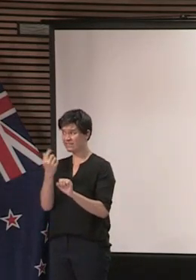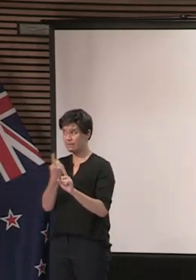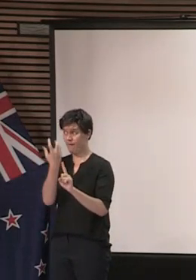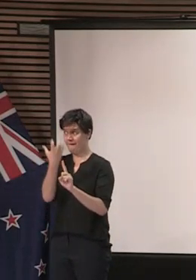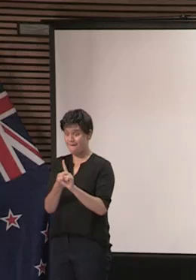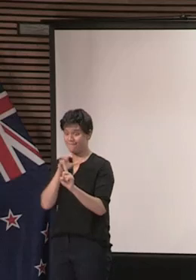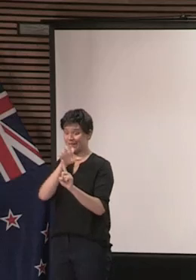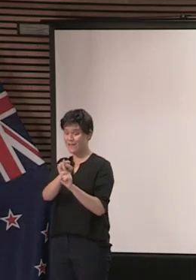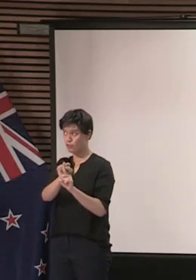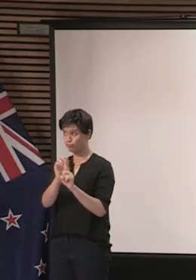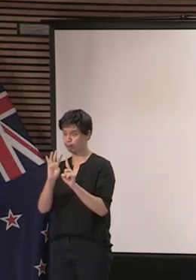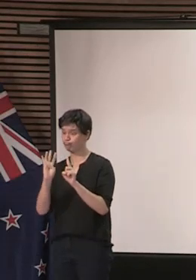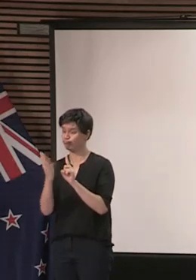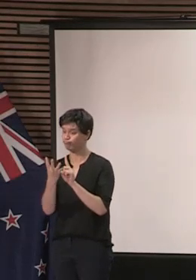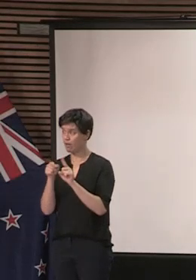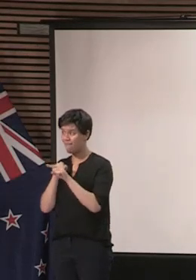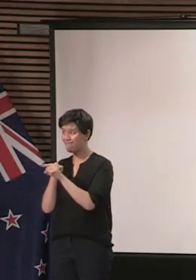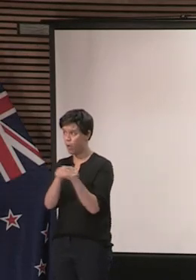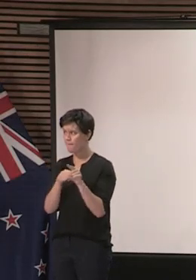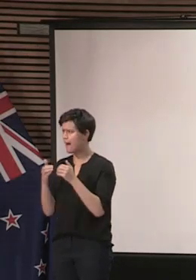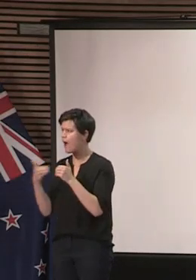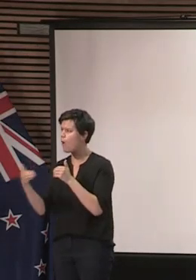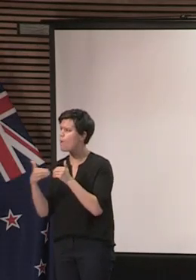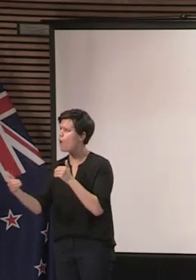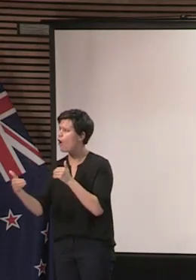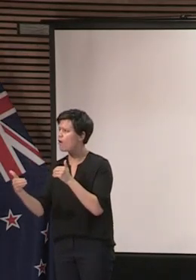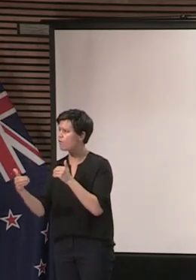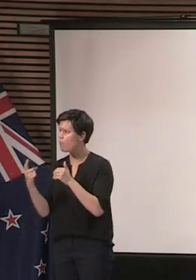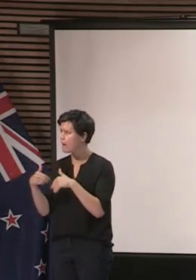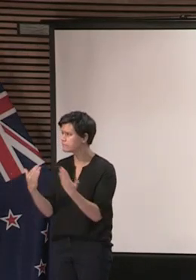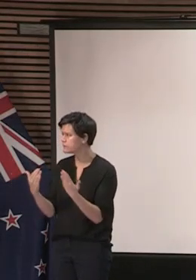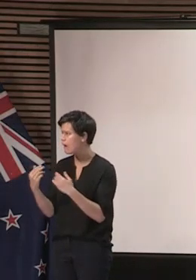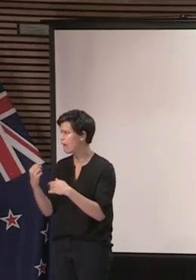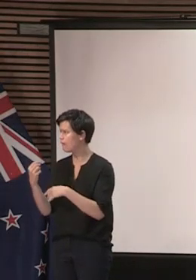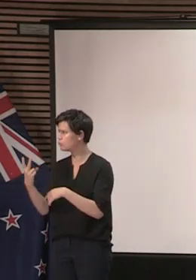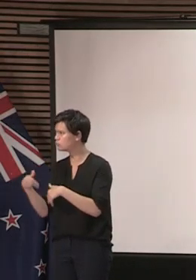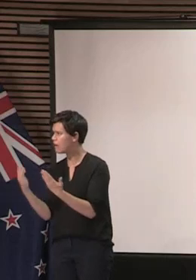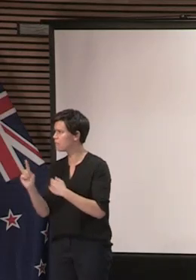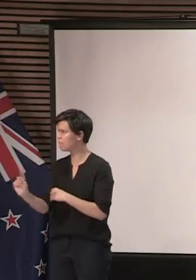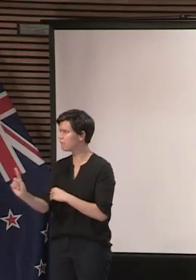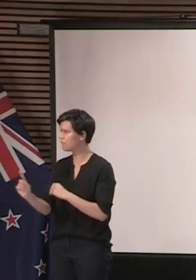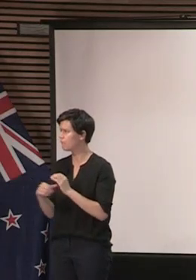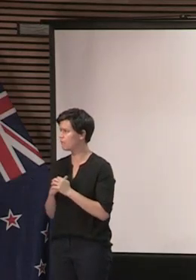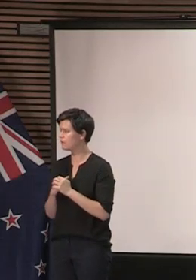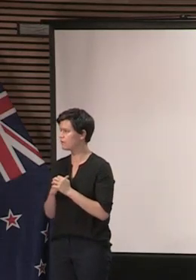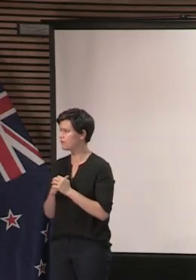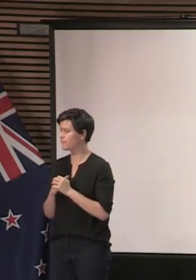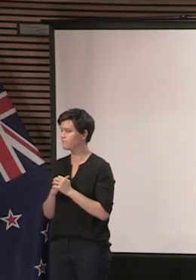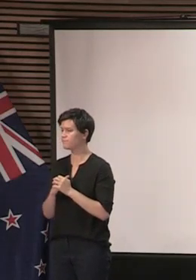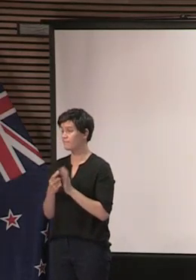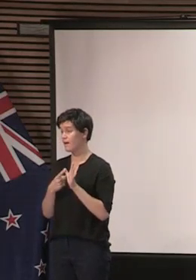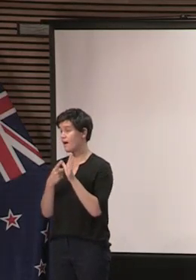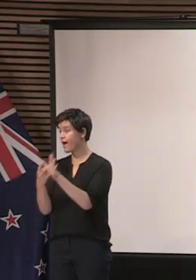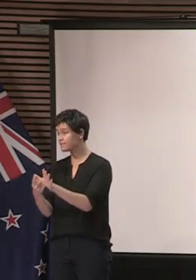are we ready to come out of lockdown? So one of the factors that, as the Prime Minister said, I've got to be assured about is both